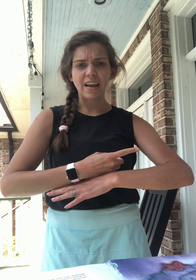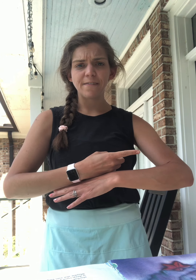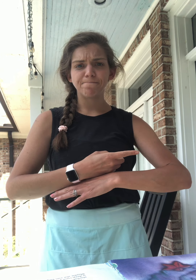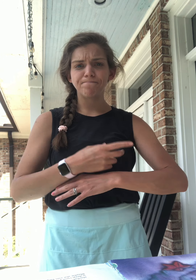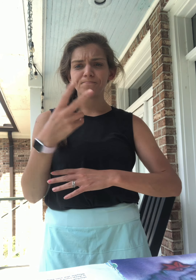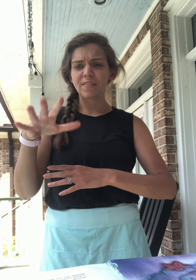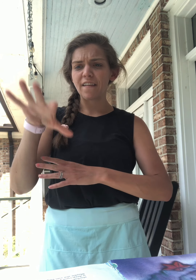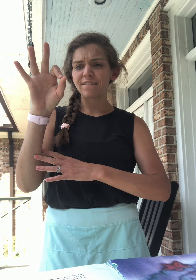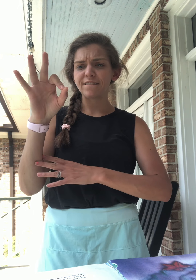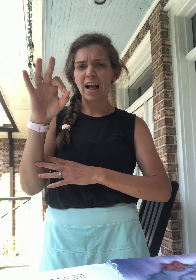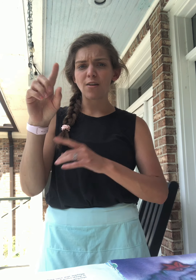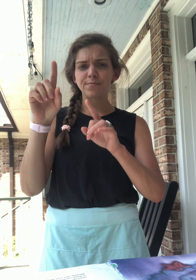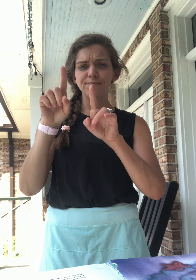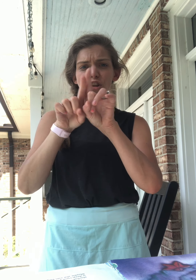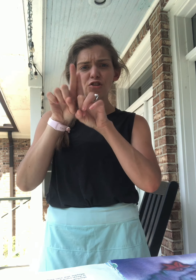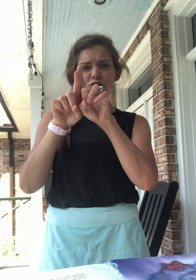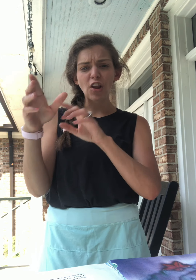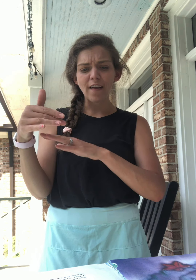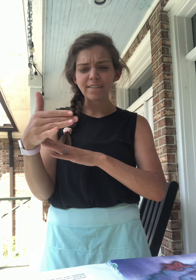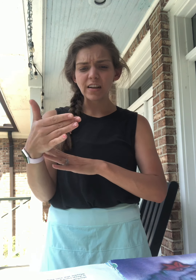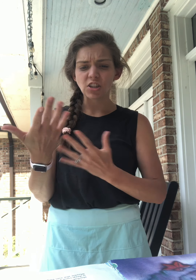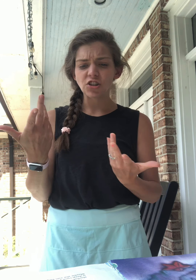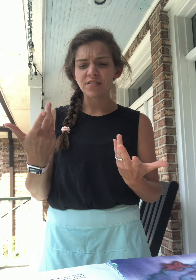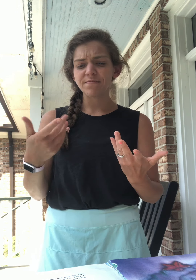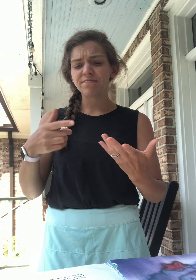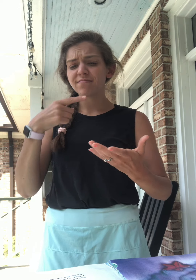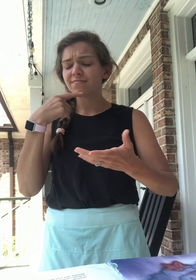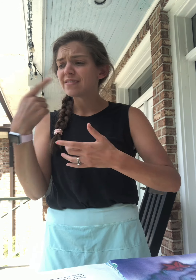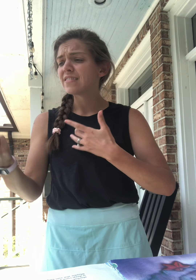One day, he poured out his troubles to the starfish.